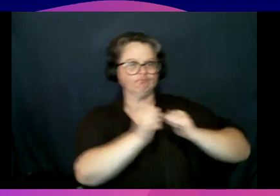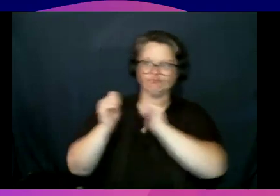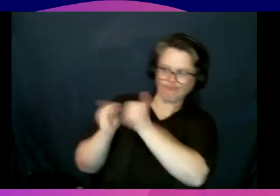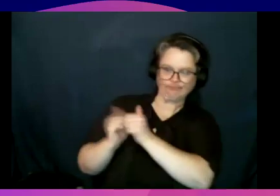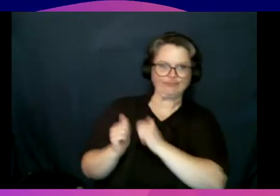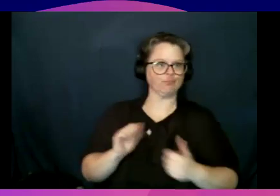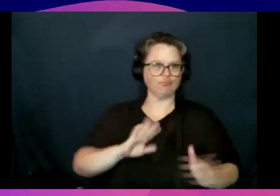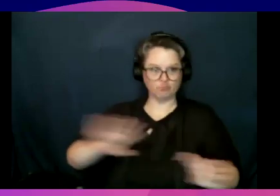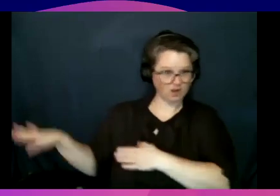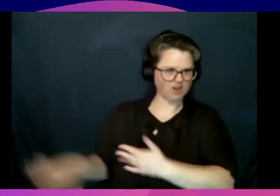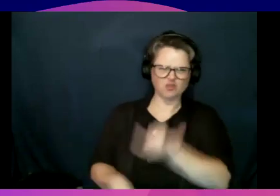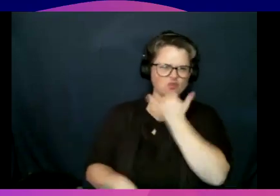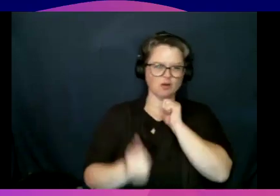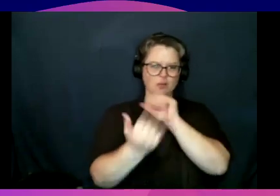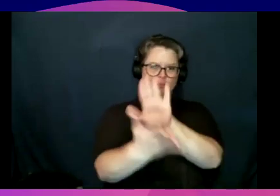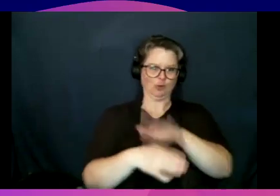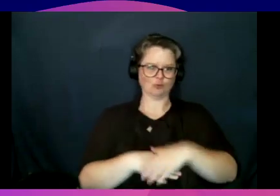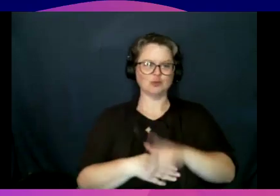awesome ideas around that as well.